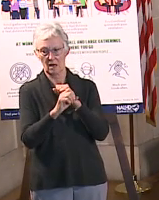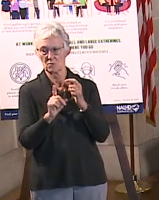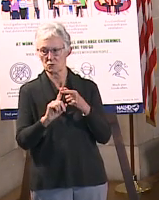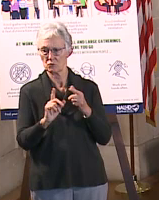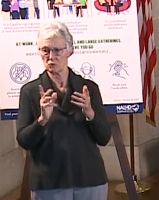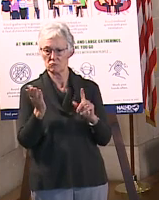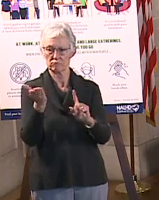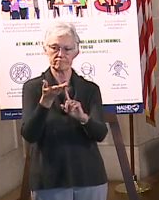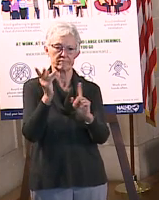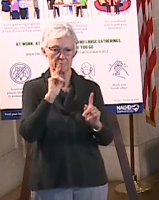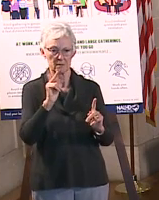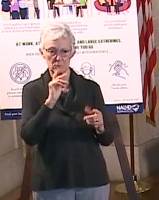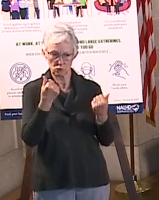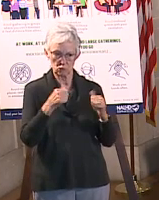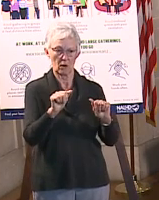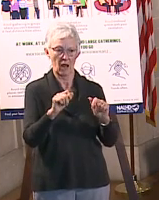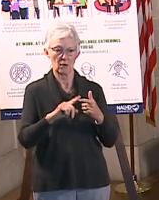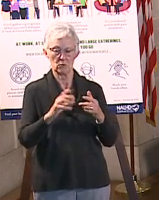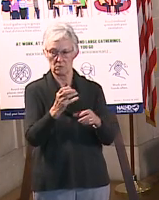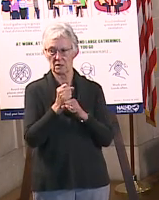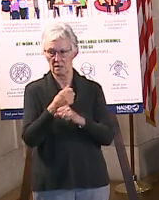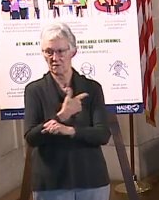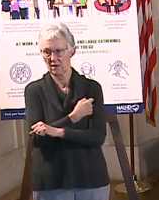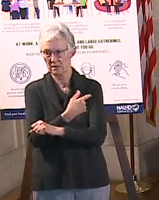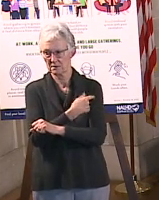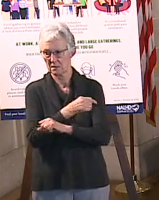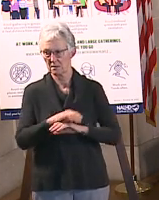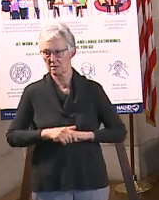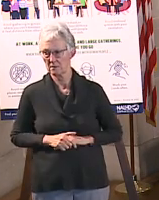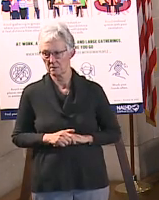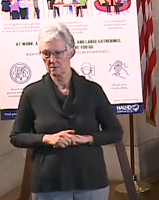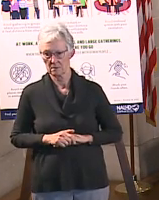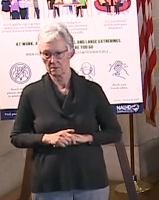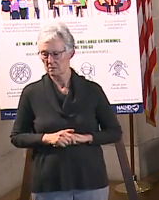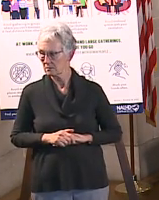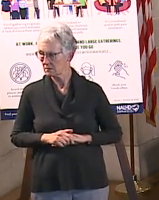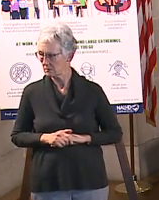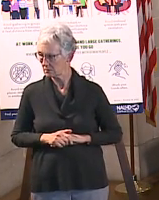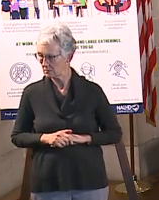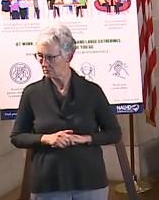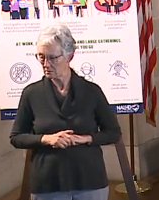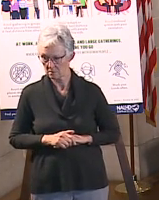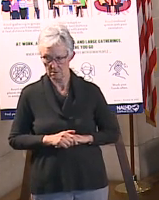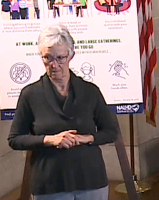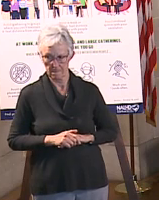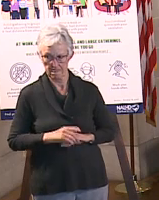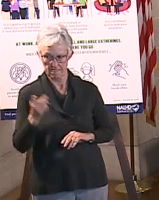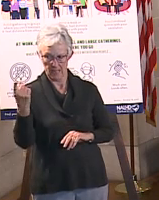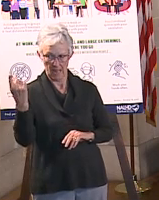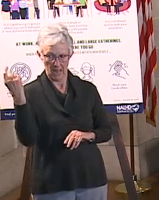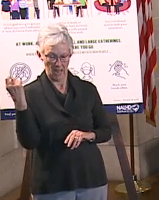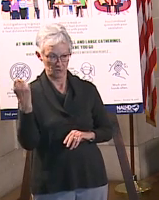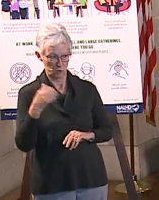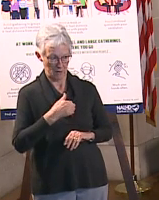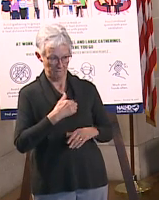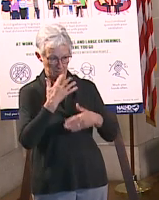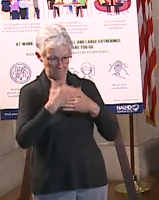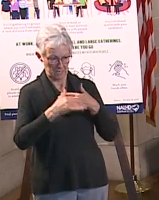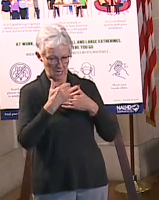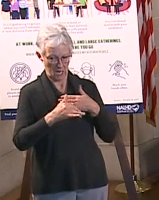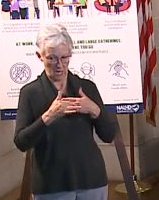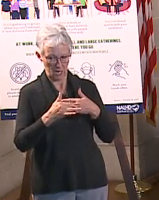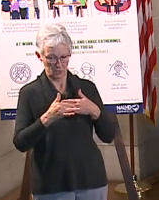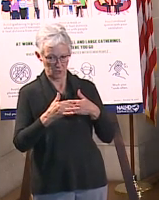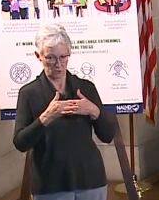Her last question is there a blood shortage at this time? Wason, is there a blood shortage at this time? You want to come up and talk about that real